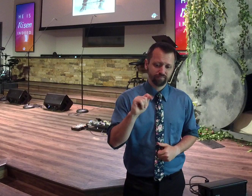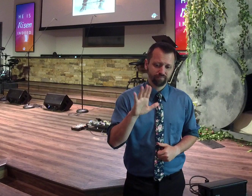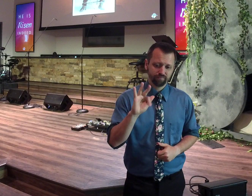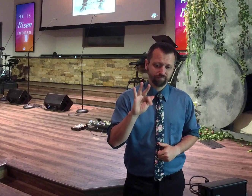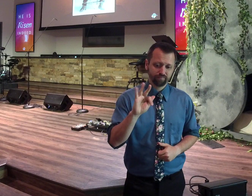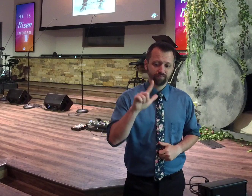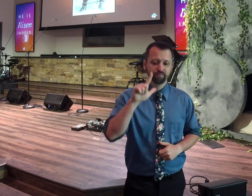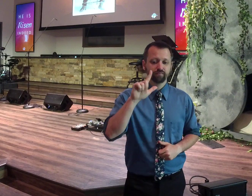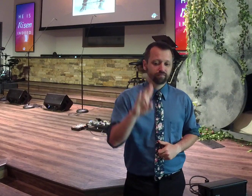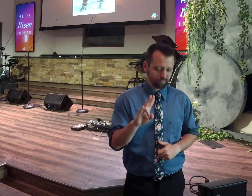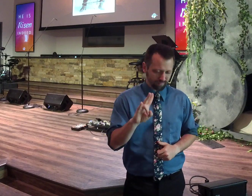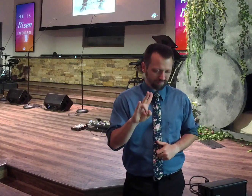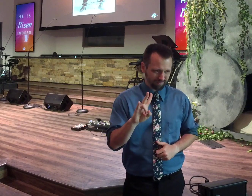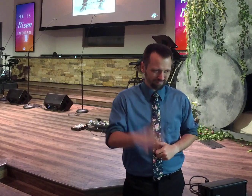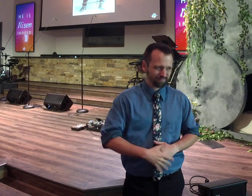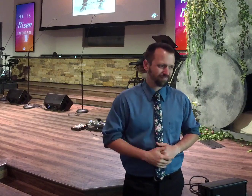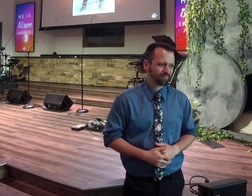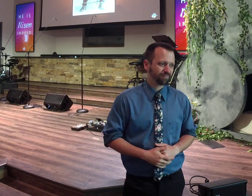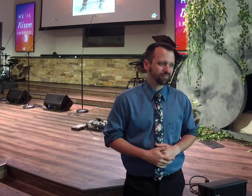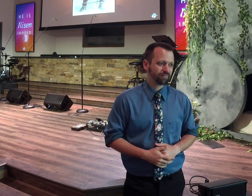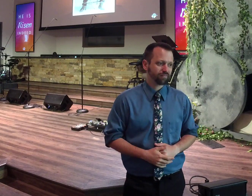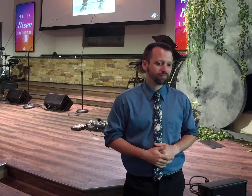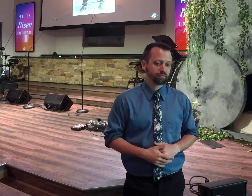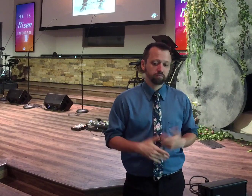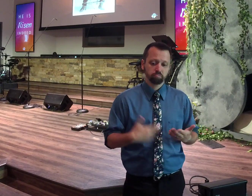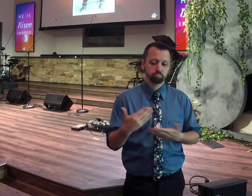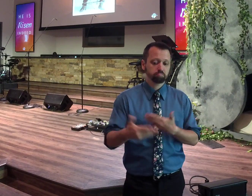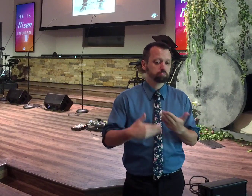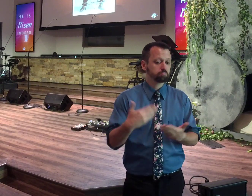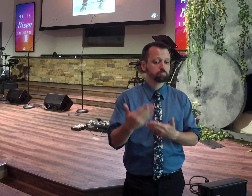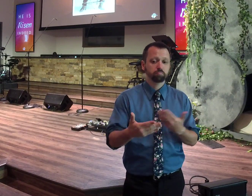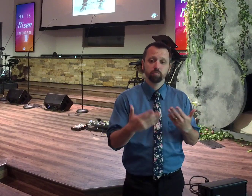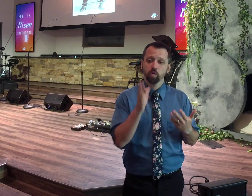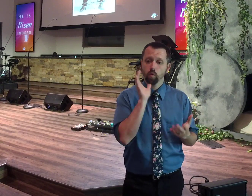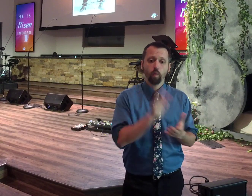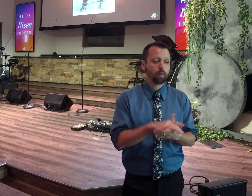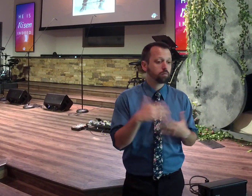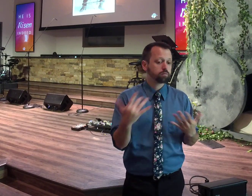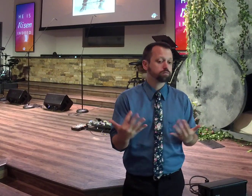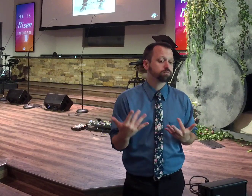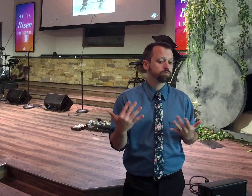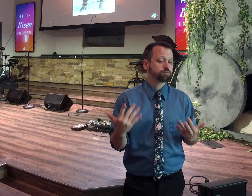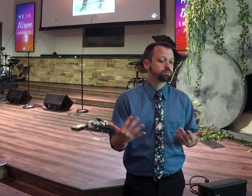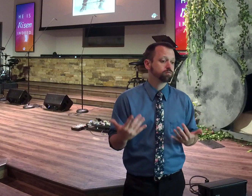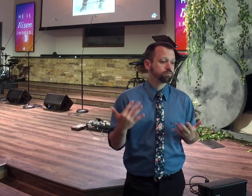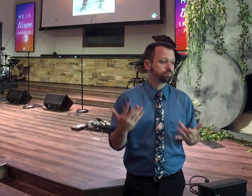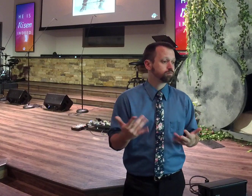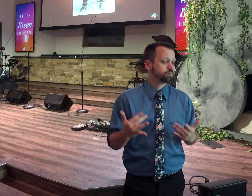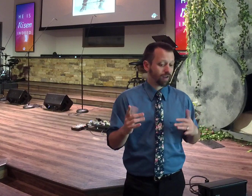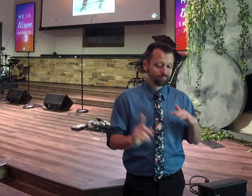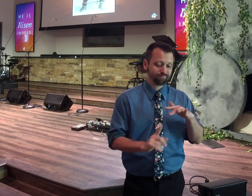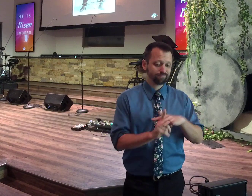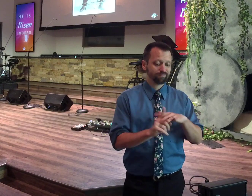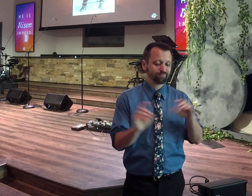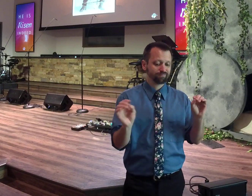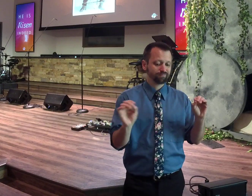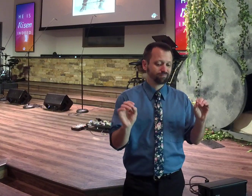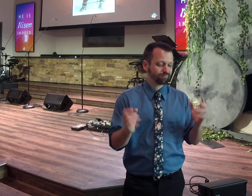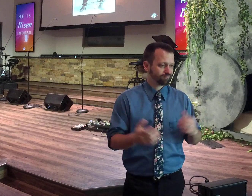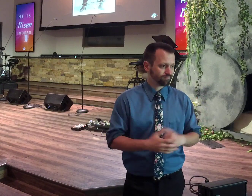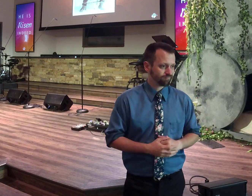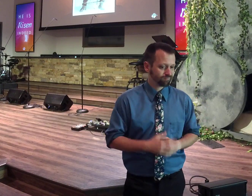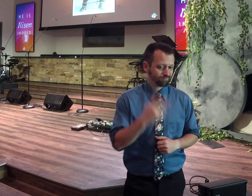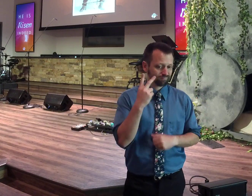October 1927, came and gone. His wife was waiting for him, but no Harry Houdini.